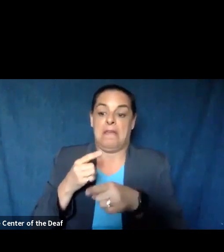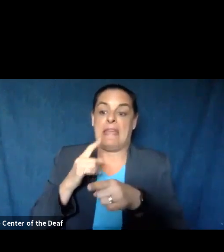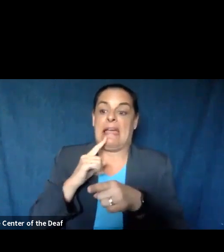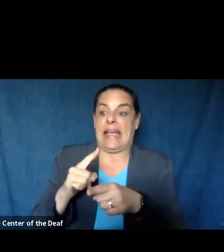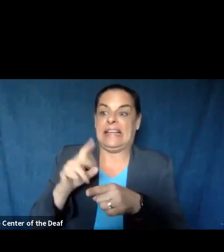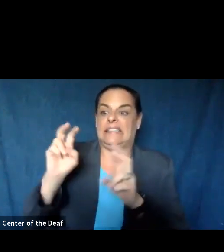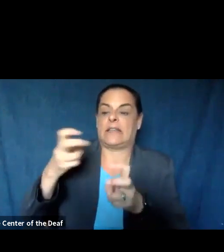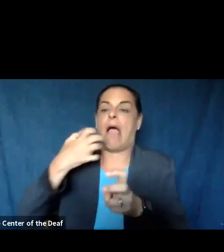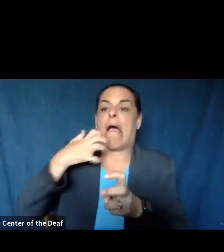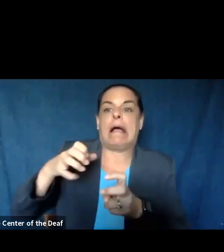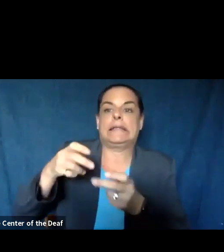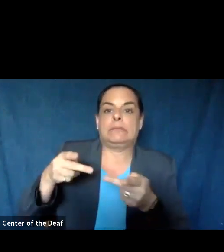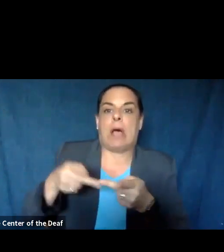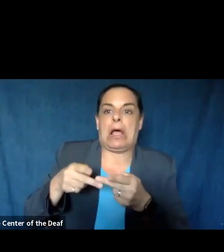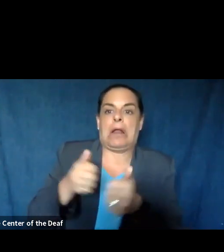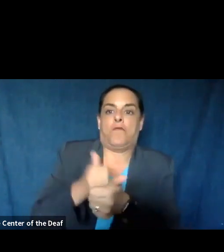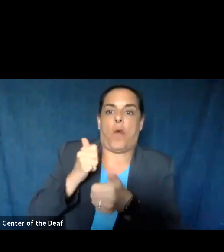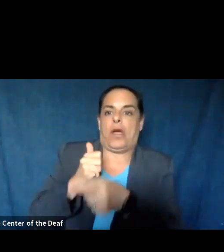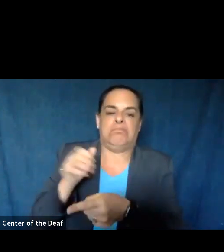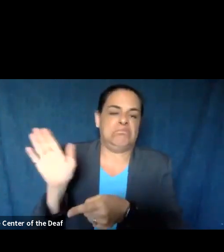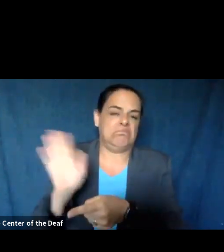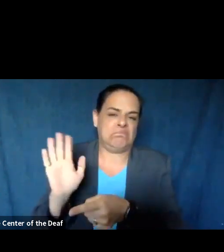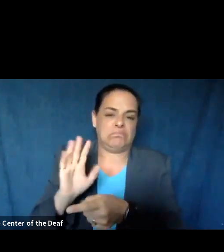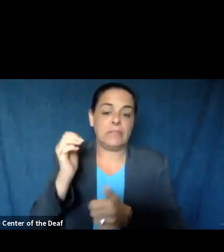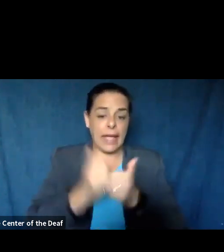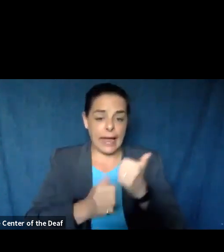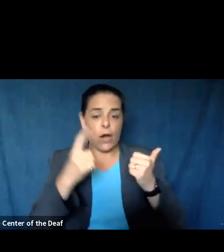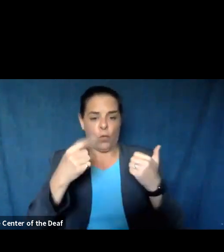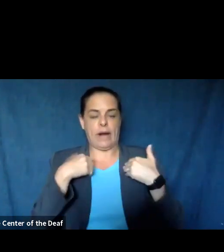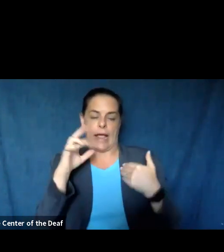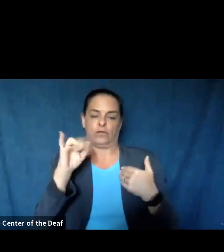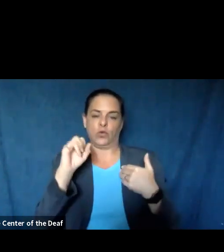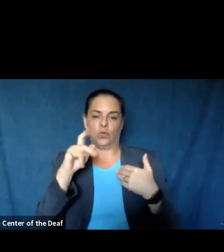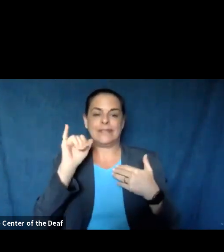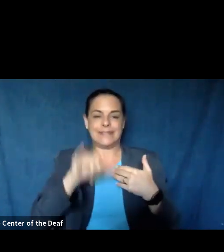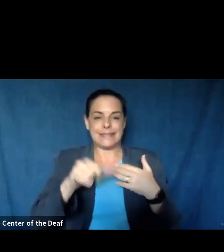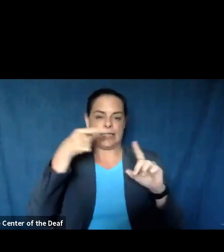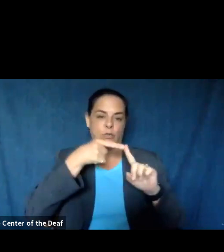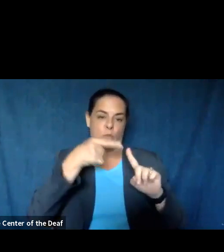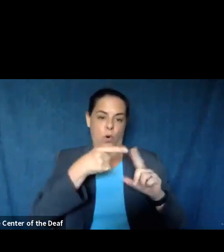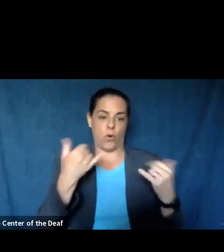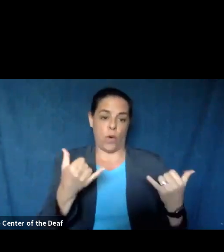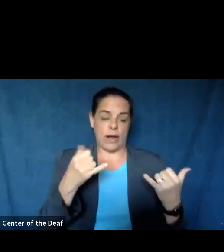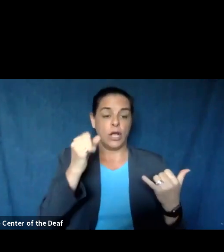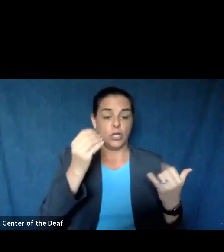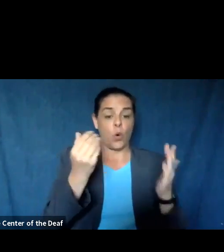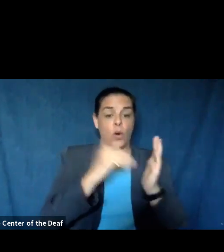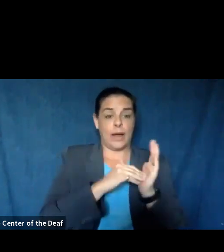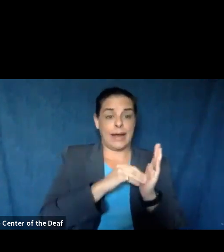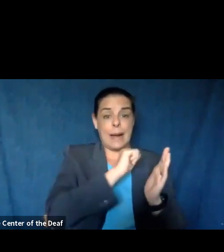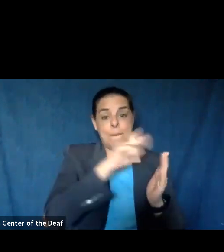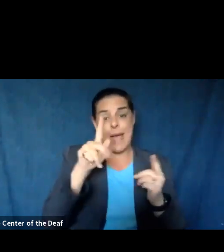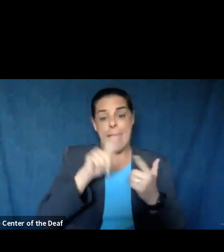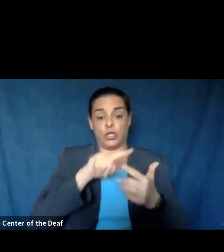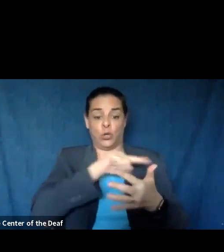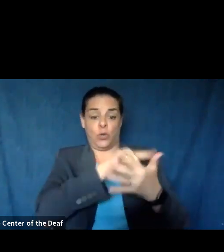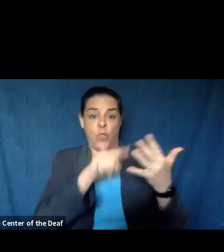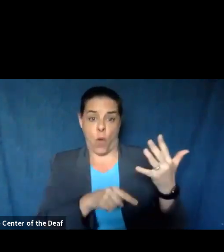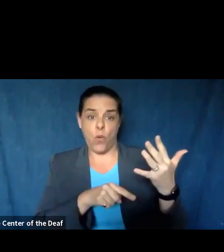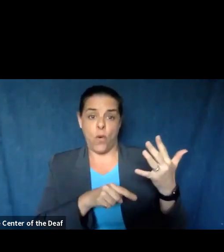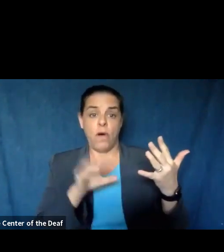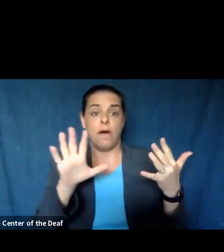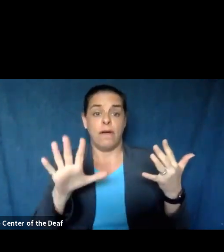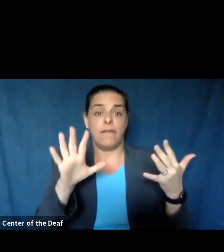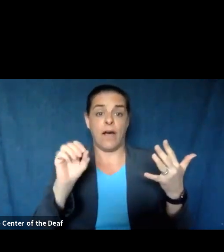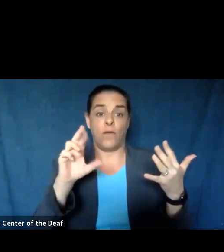a hotspot. Everybody is at risk. That's the point to make right now. And so again, get back to those 5 core things. There's